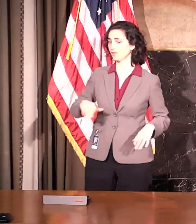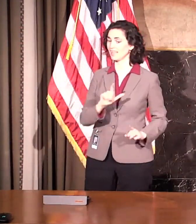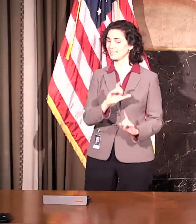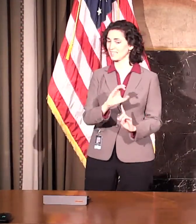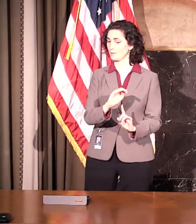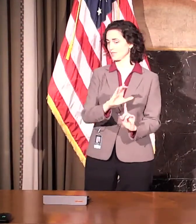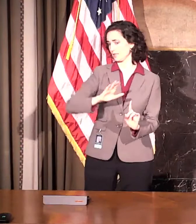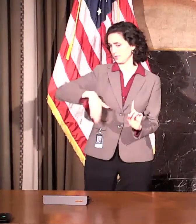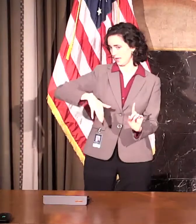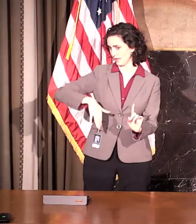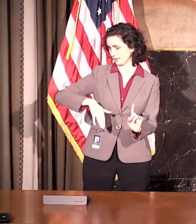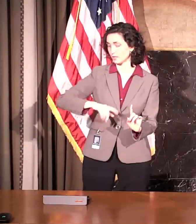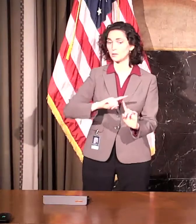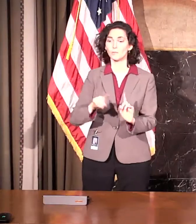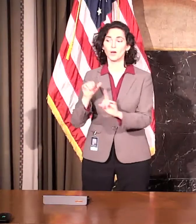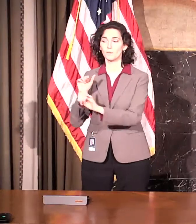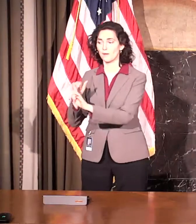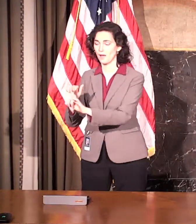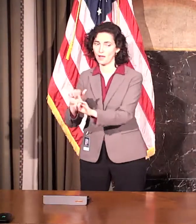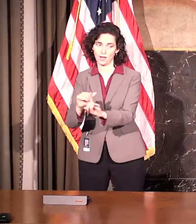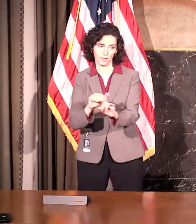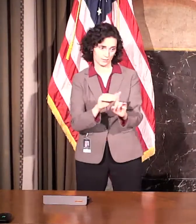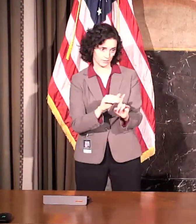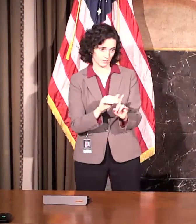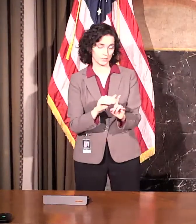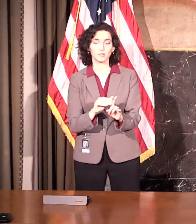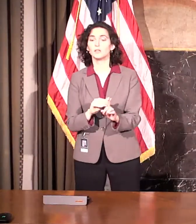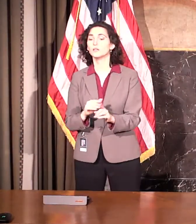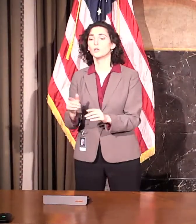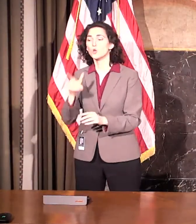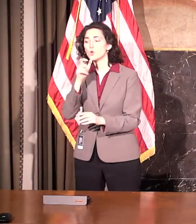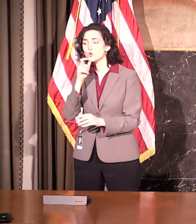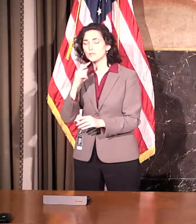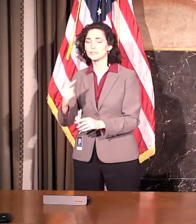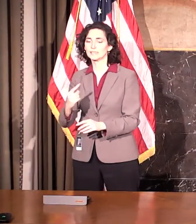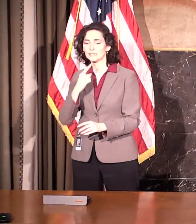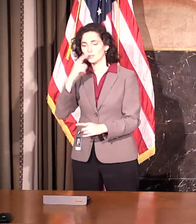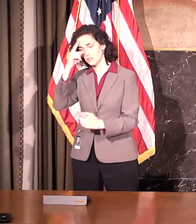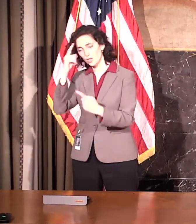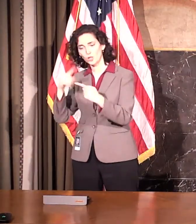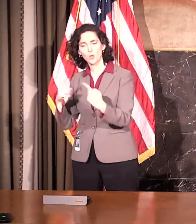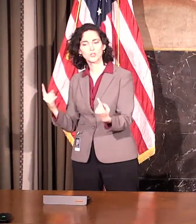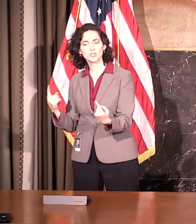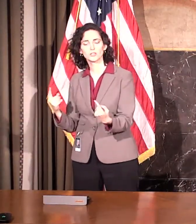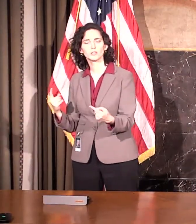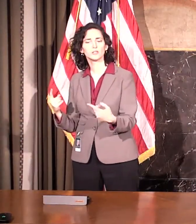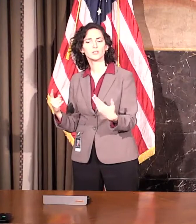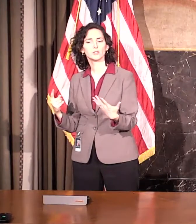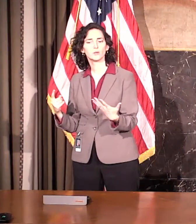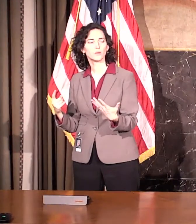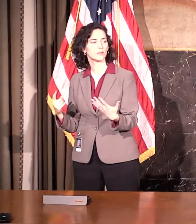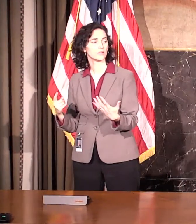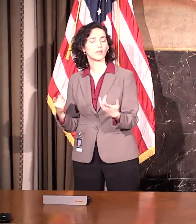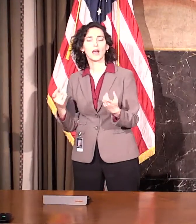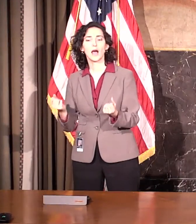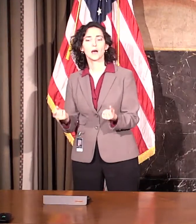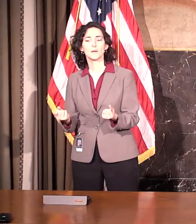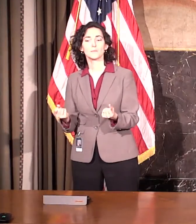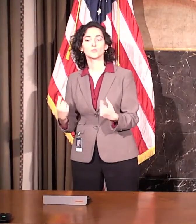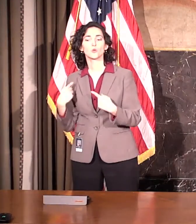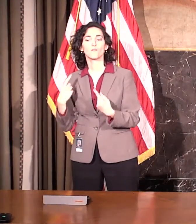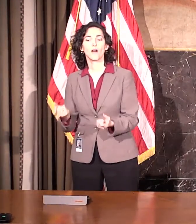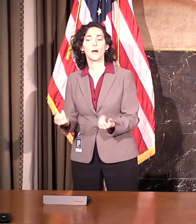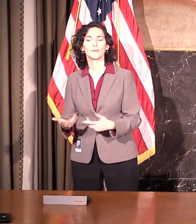but I do want to remind everyone that those severe allergic reactions we're talking about 1, 2, 3 thus